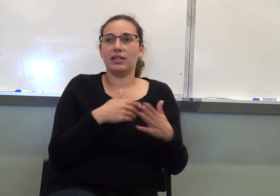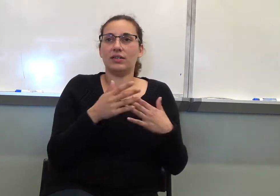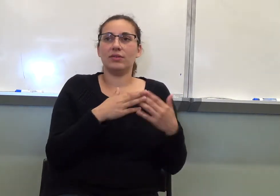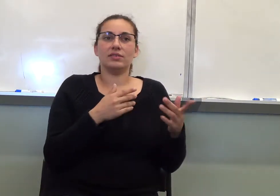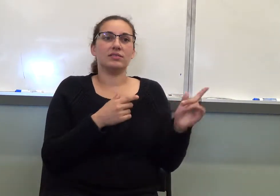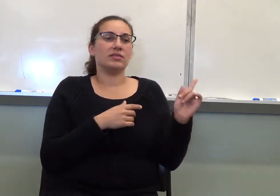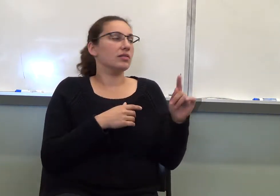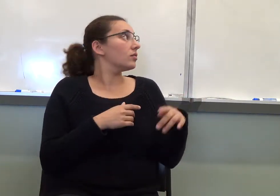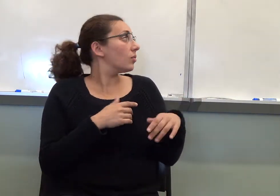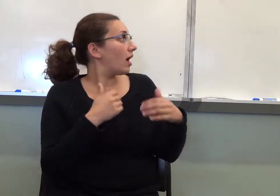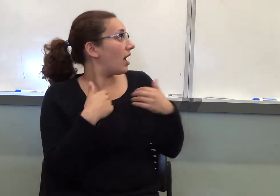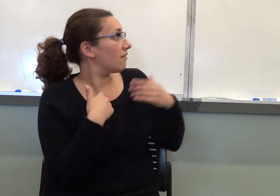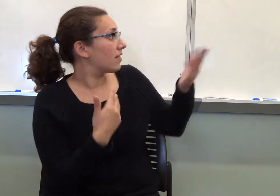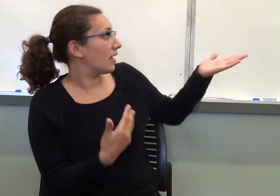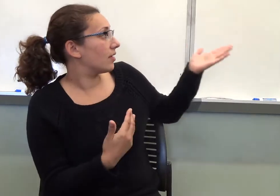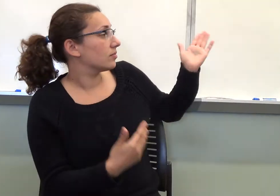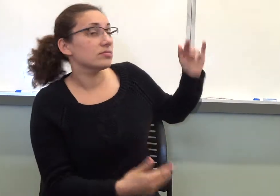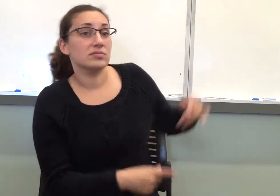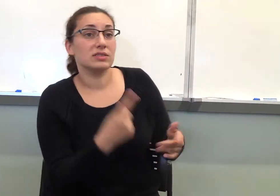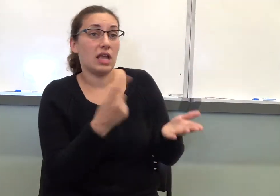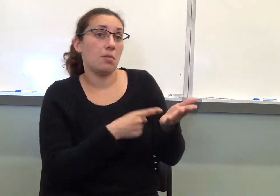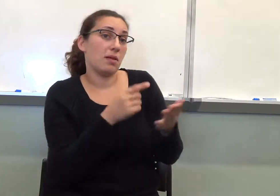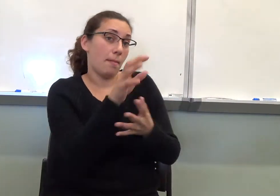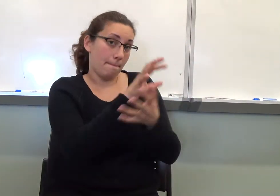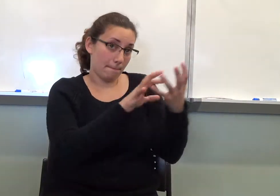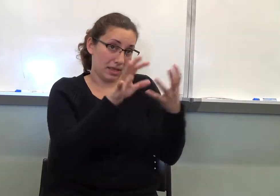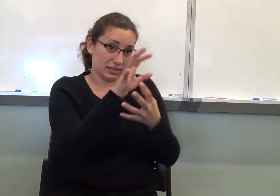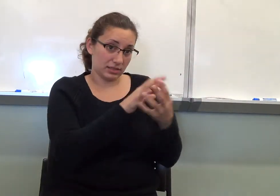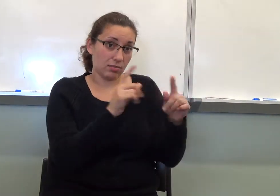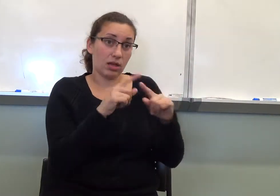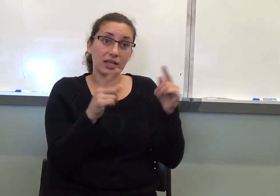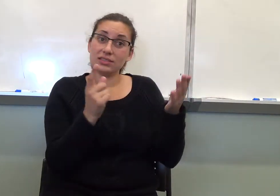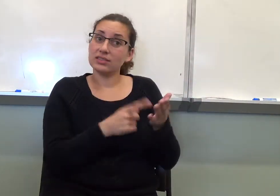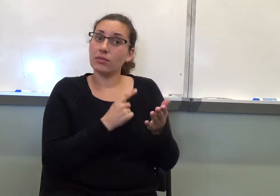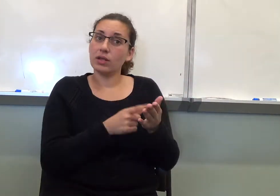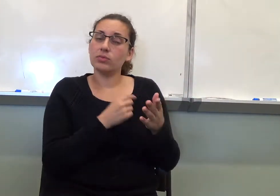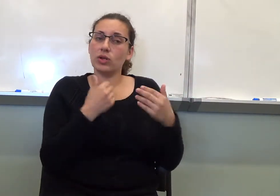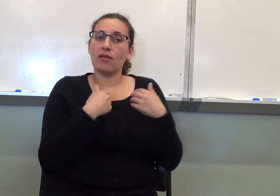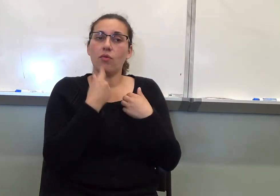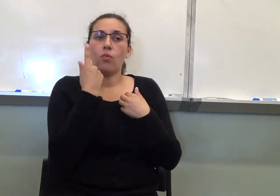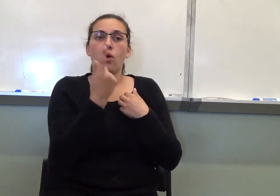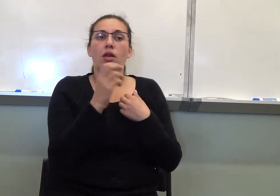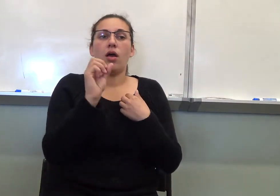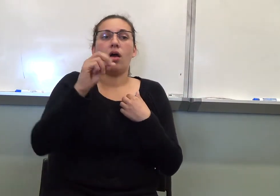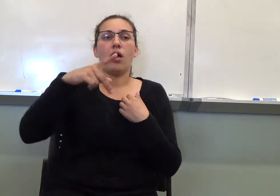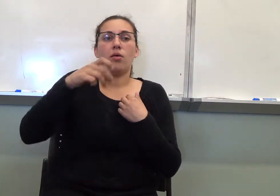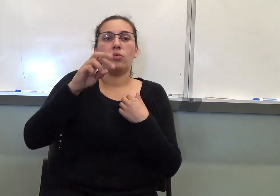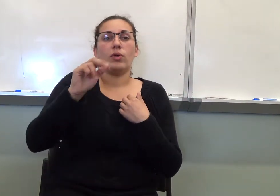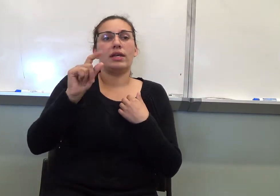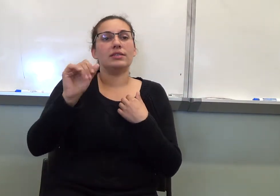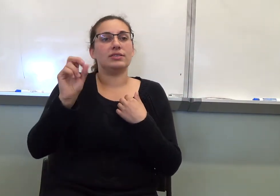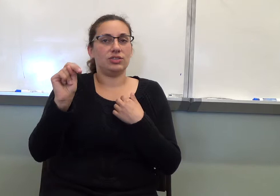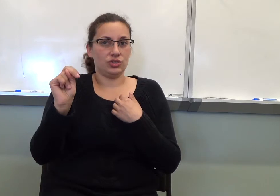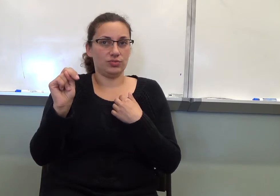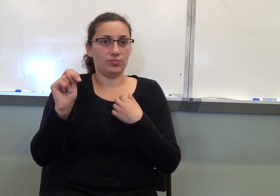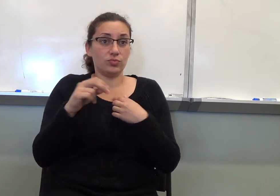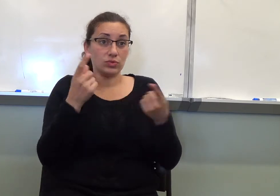there? Sometimes it's a mixture, but most of the time it's only one operation. The only thing that's going on here is multiplication,